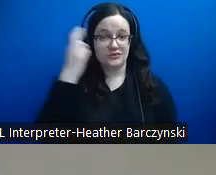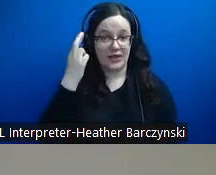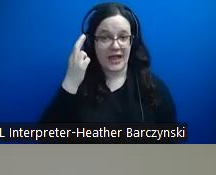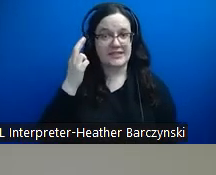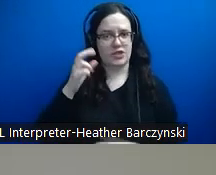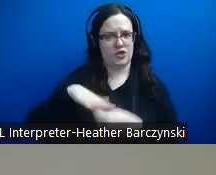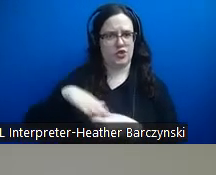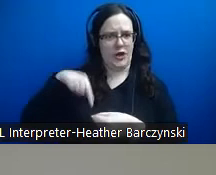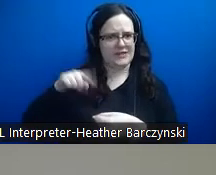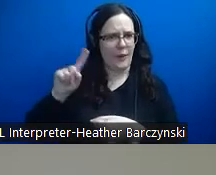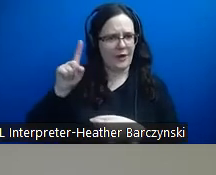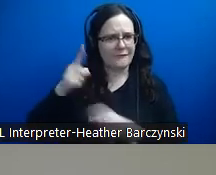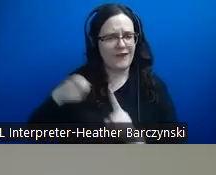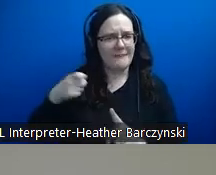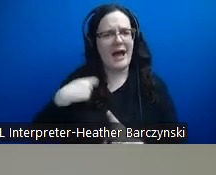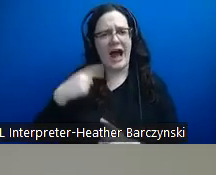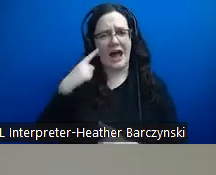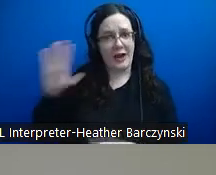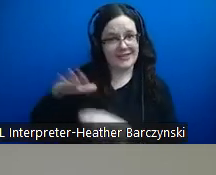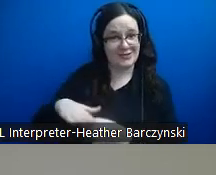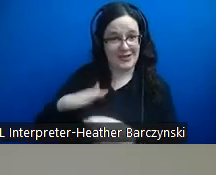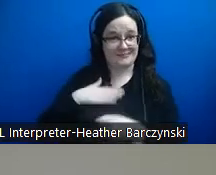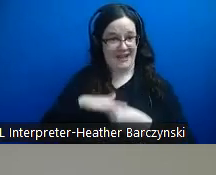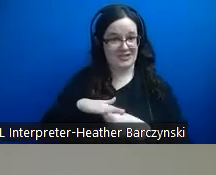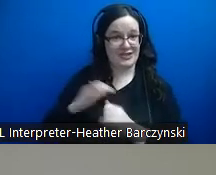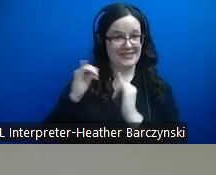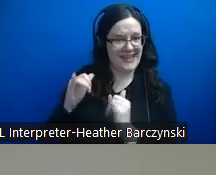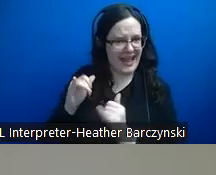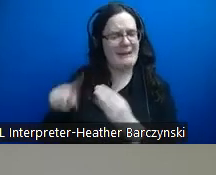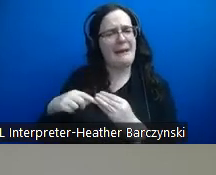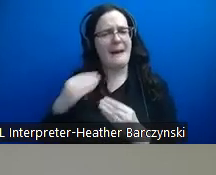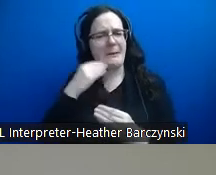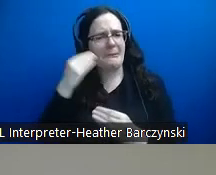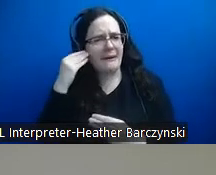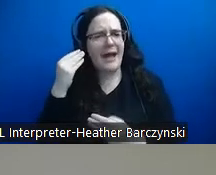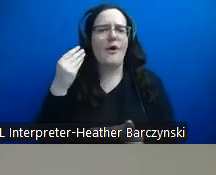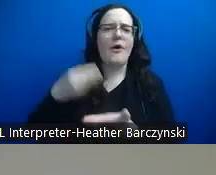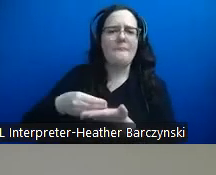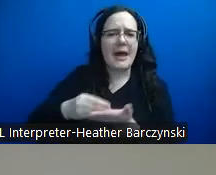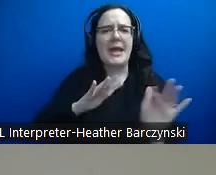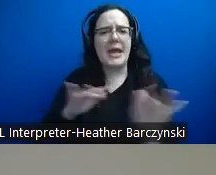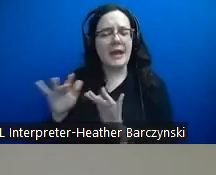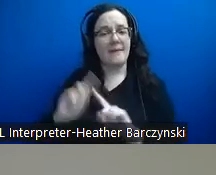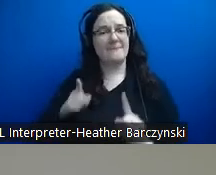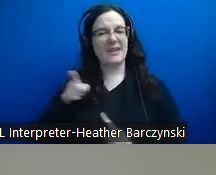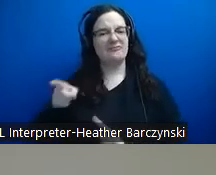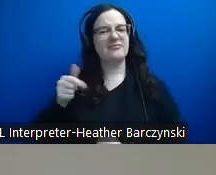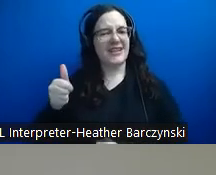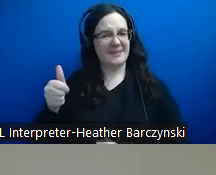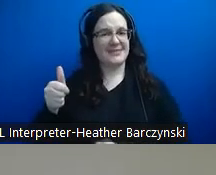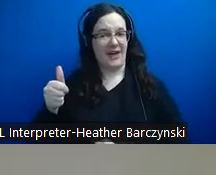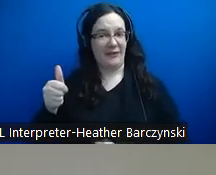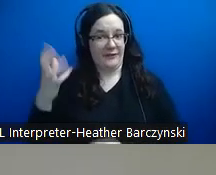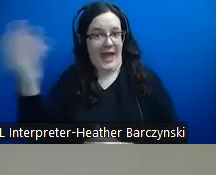just basically thought it was just the same as my stress, but you know, obviously he's the one out there working, so he's just feeling more of that.